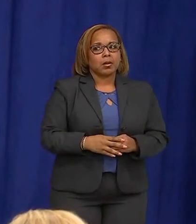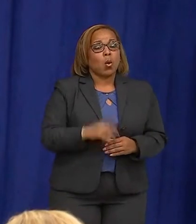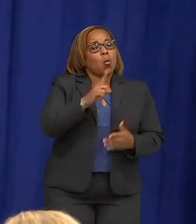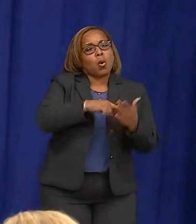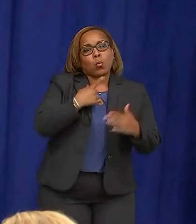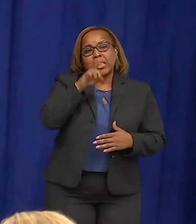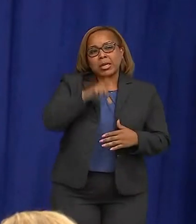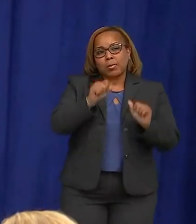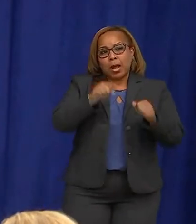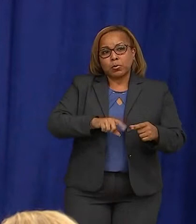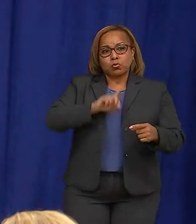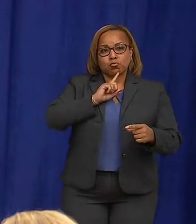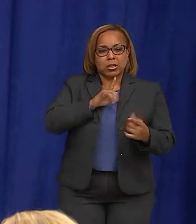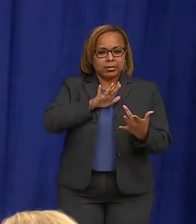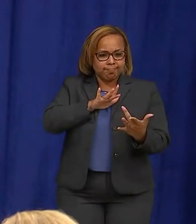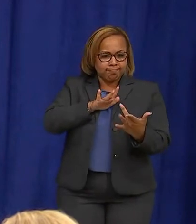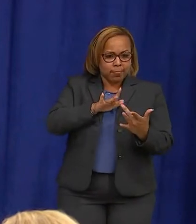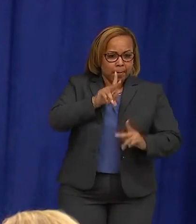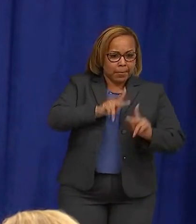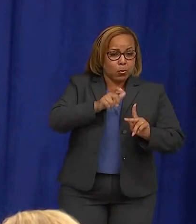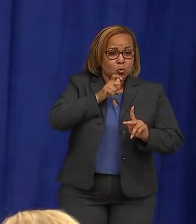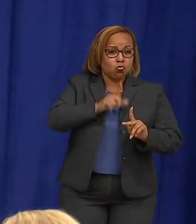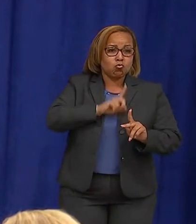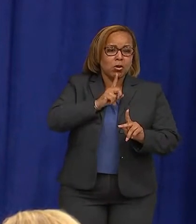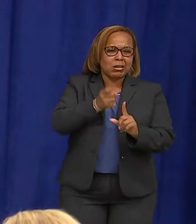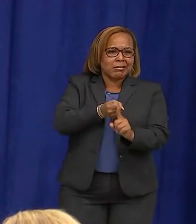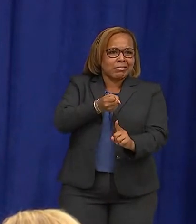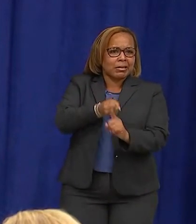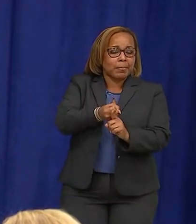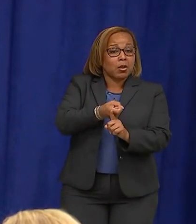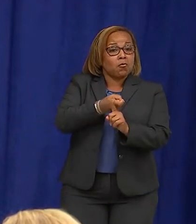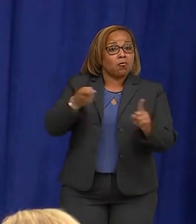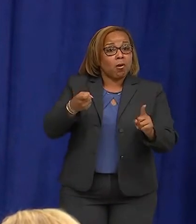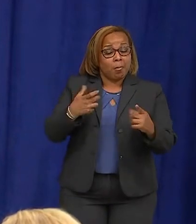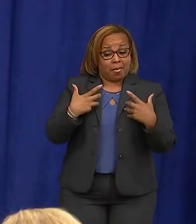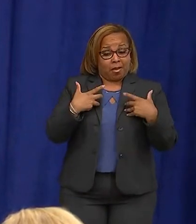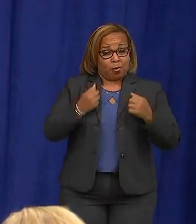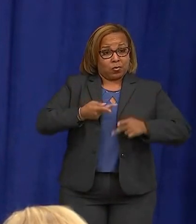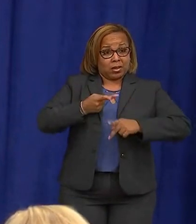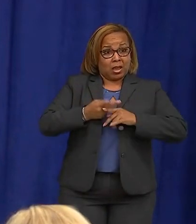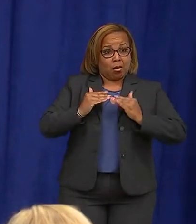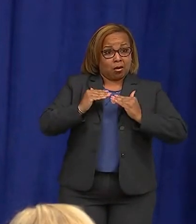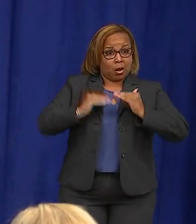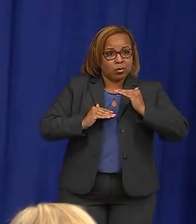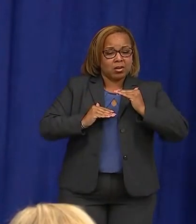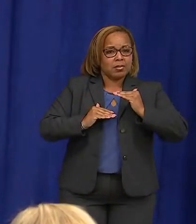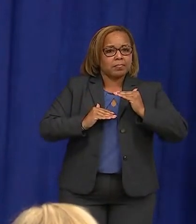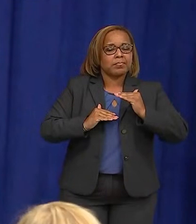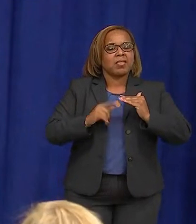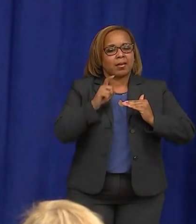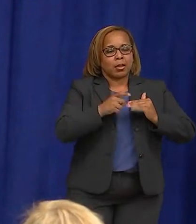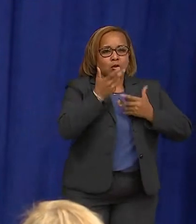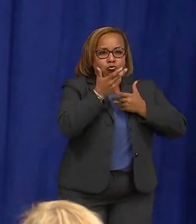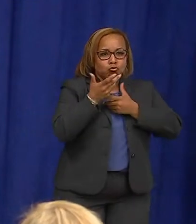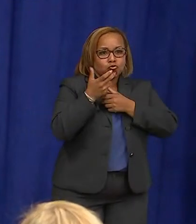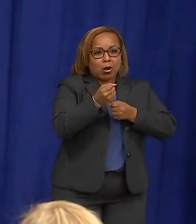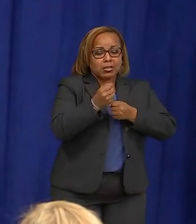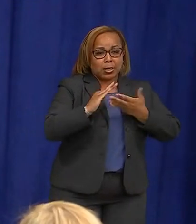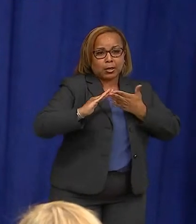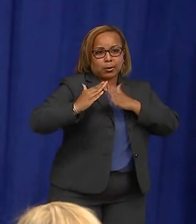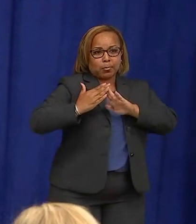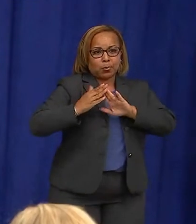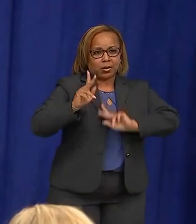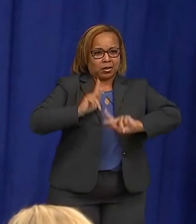we need to be able to reach people who are most deeply impacted by healthcare inequities is trusted community